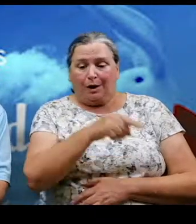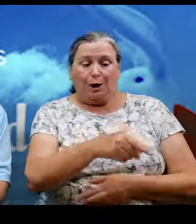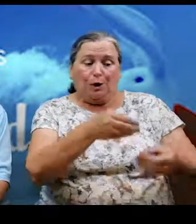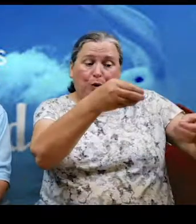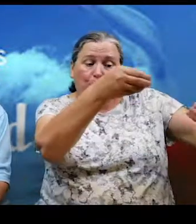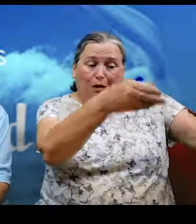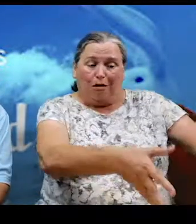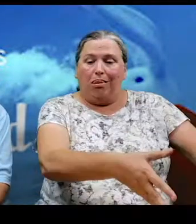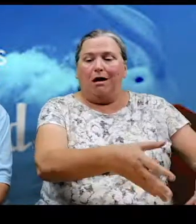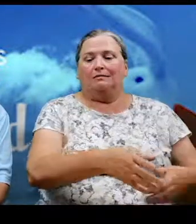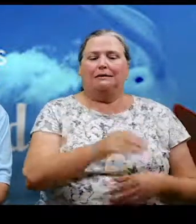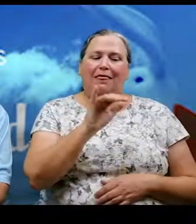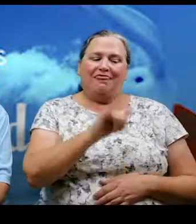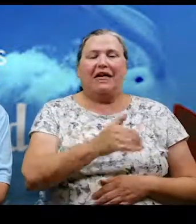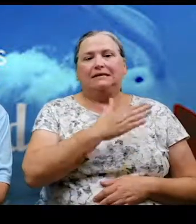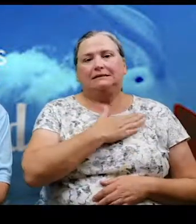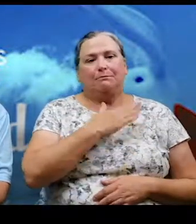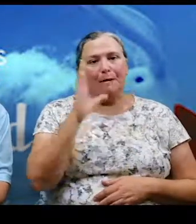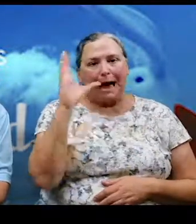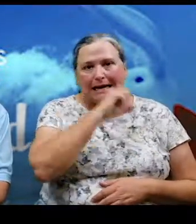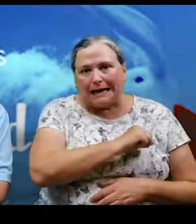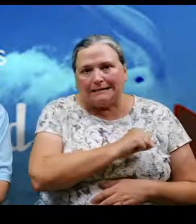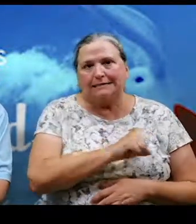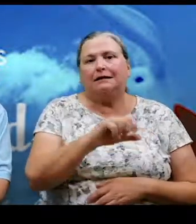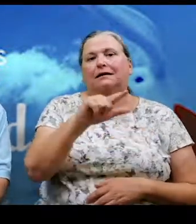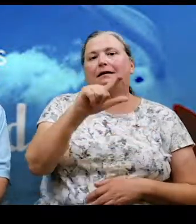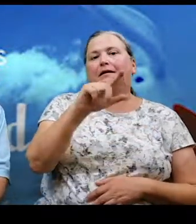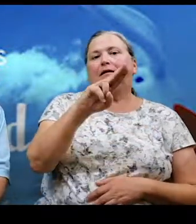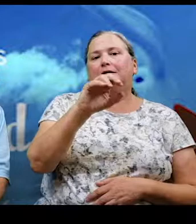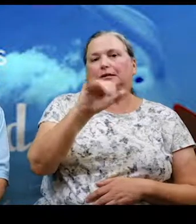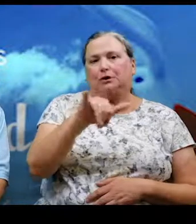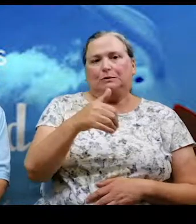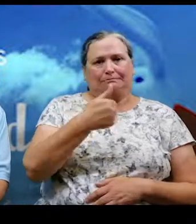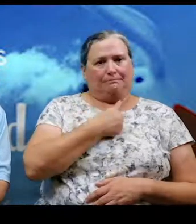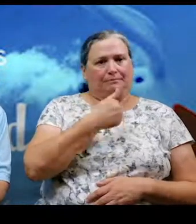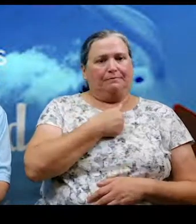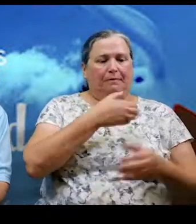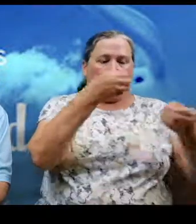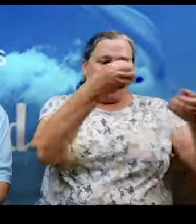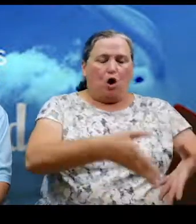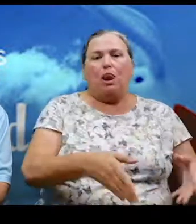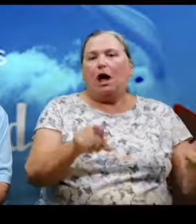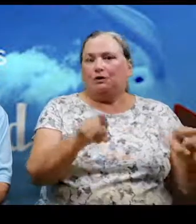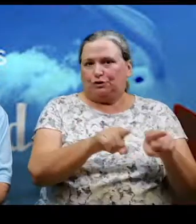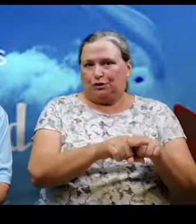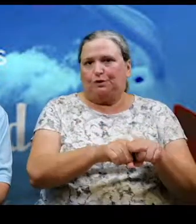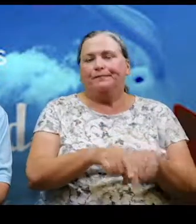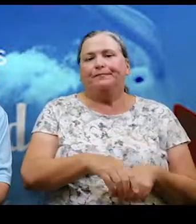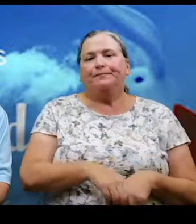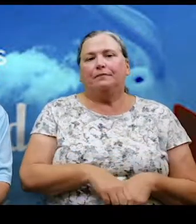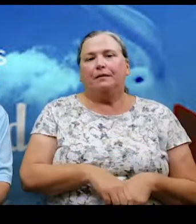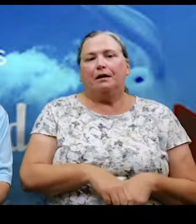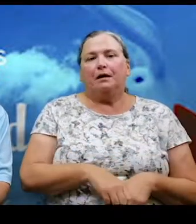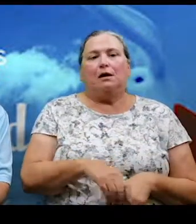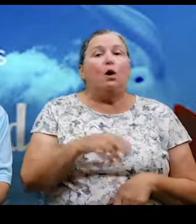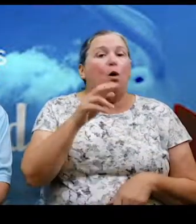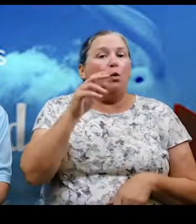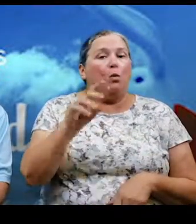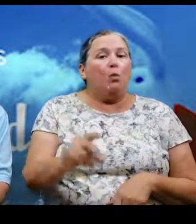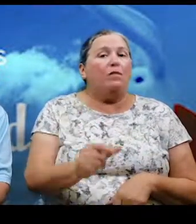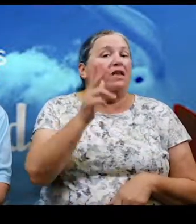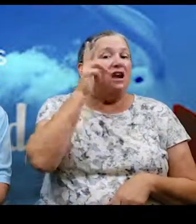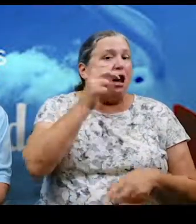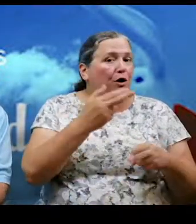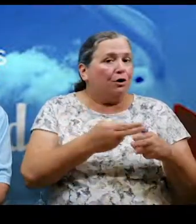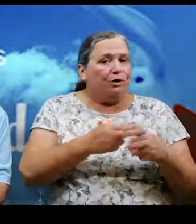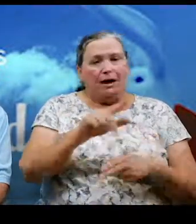lost. That is my guess. Lucy and I are lost too." At the sound of her name, Lucy let out